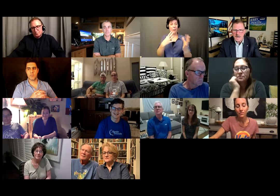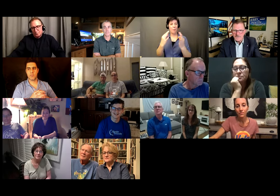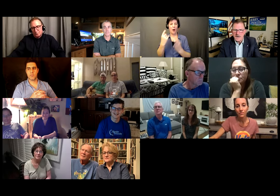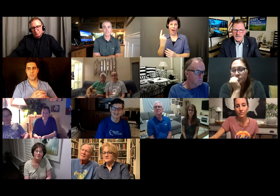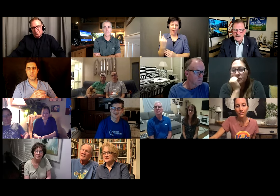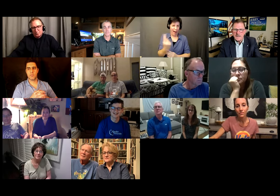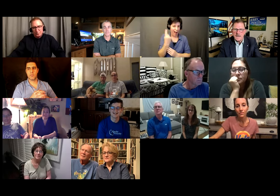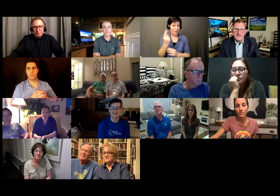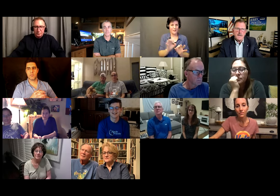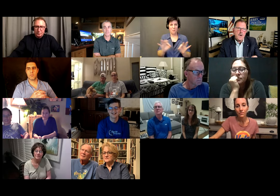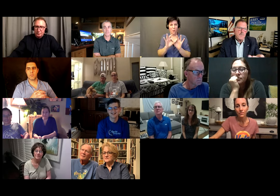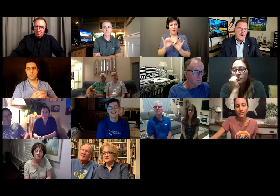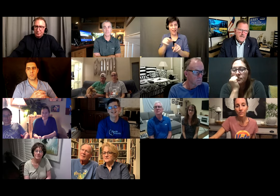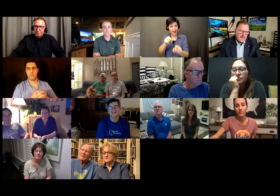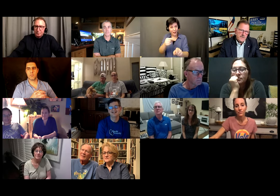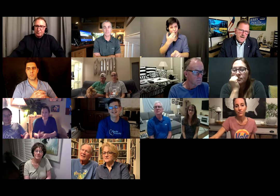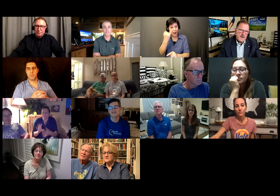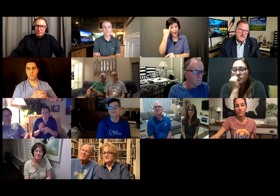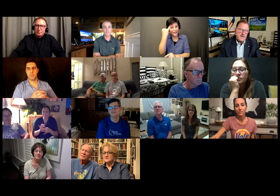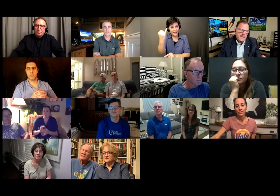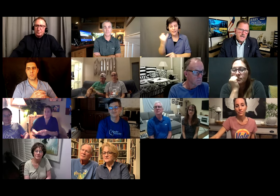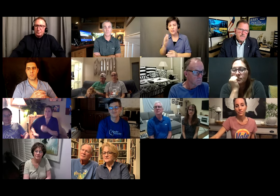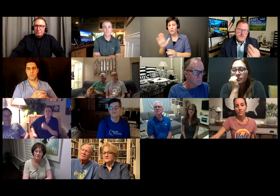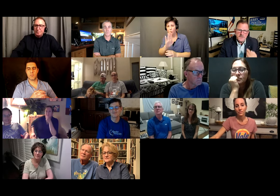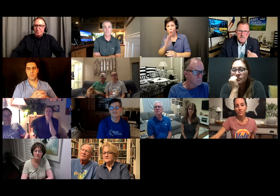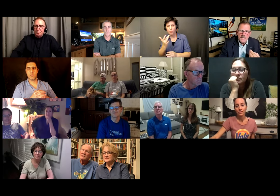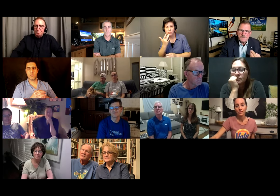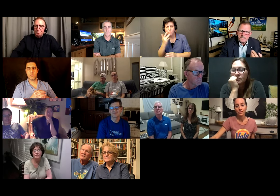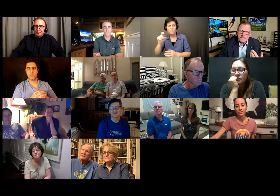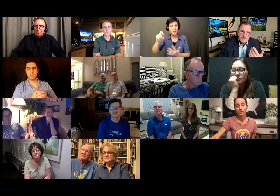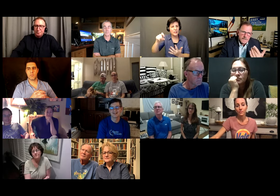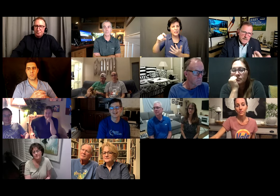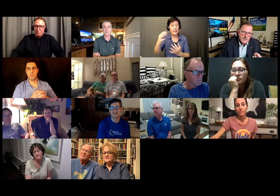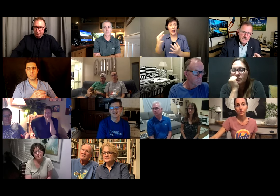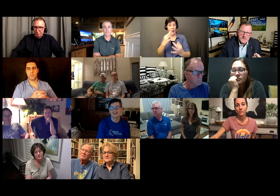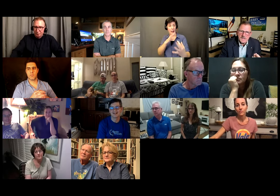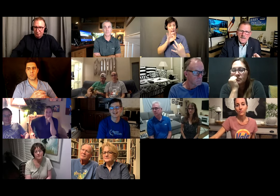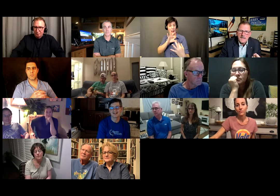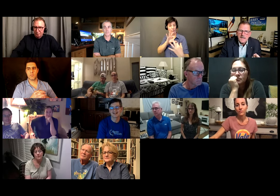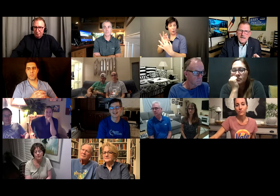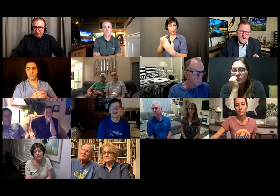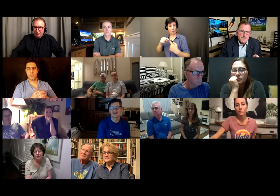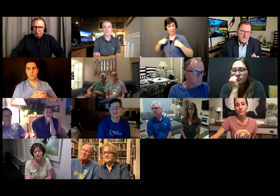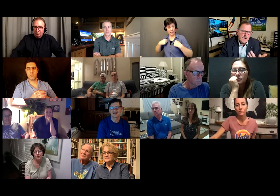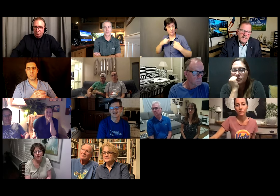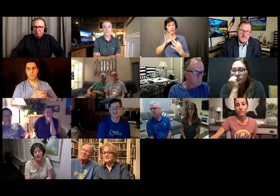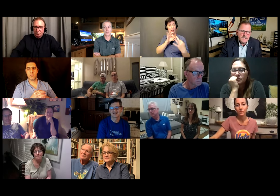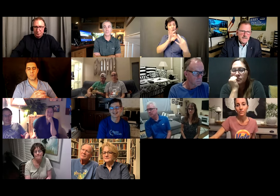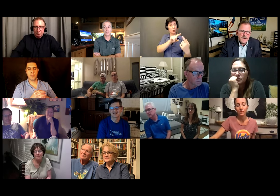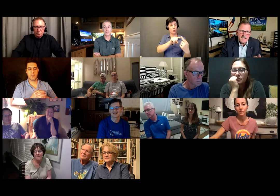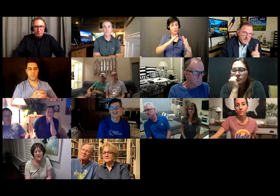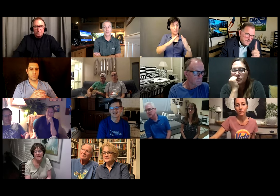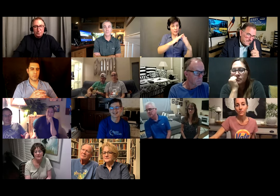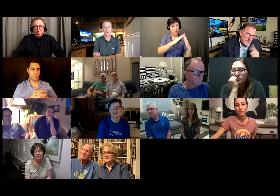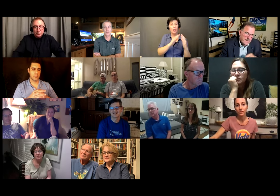this kind of idea and what needs you have. Input to me, input to the city. If you go on a city